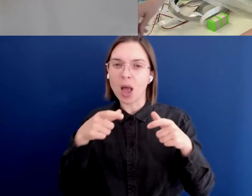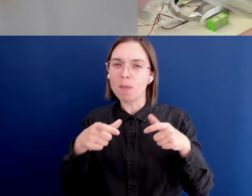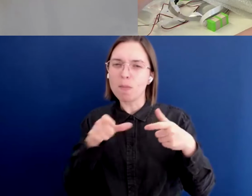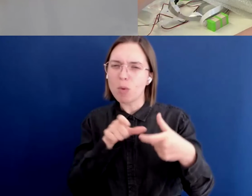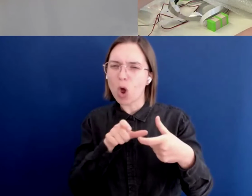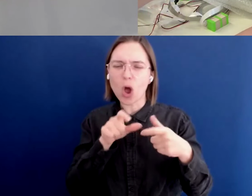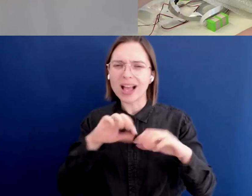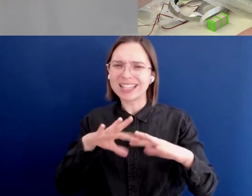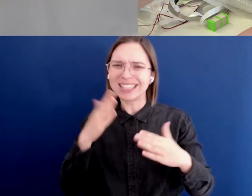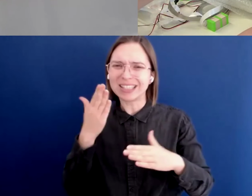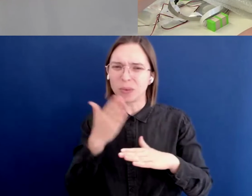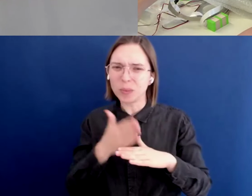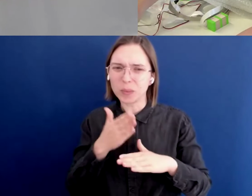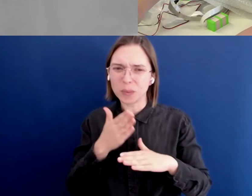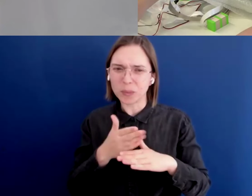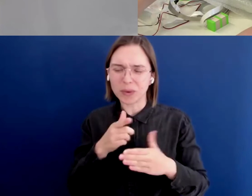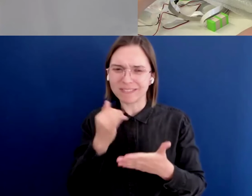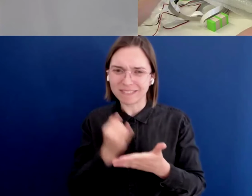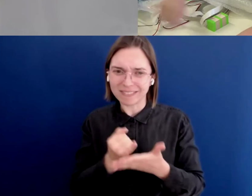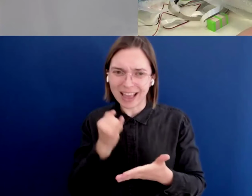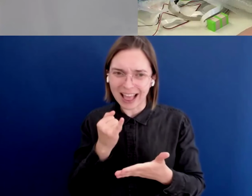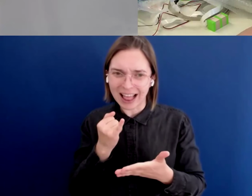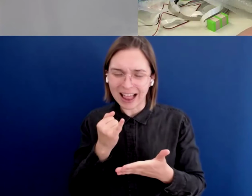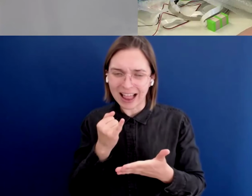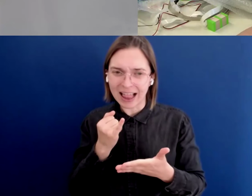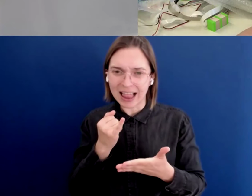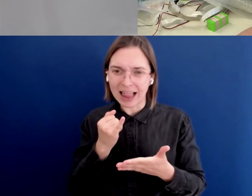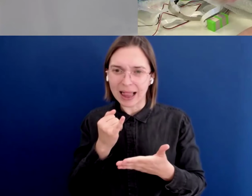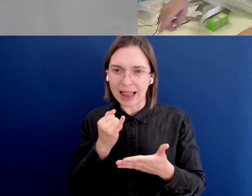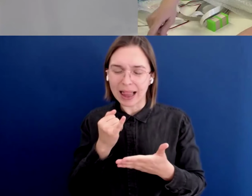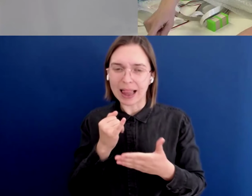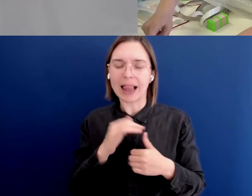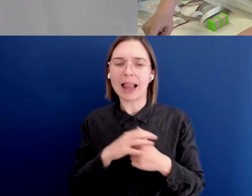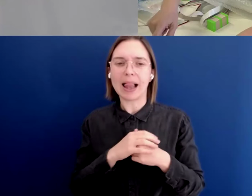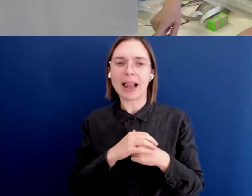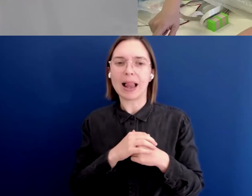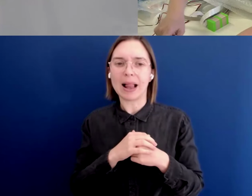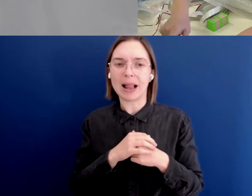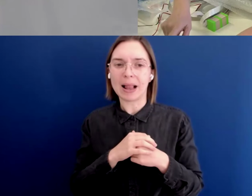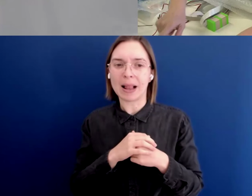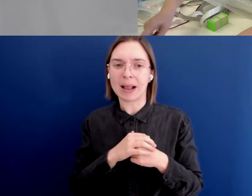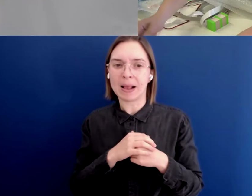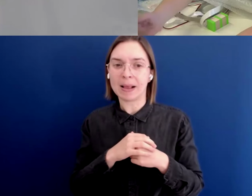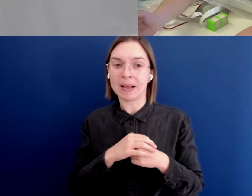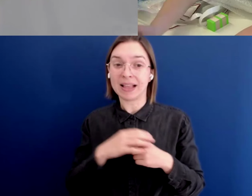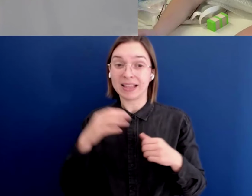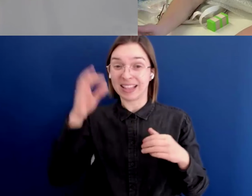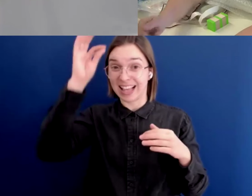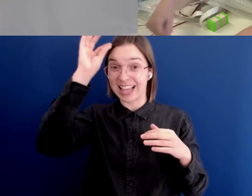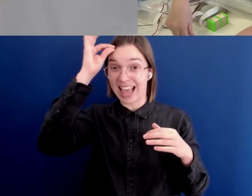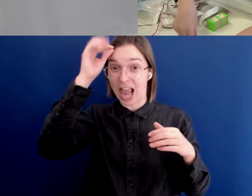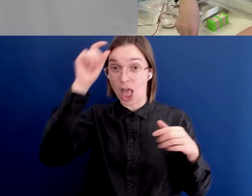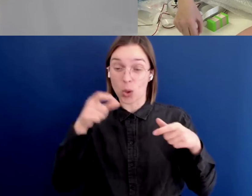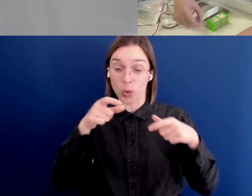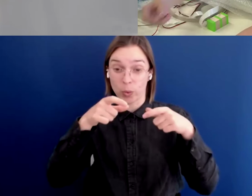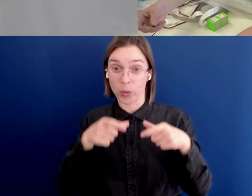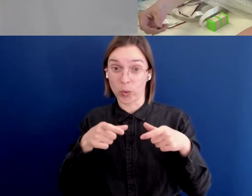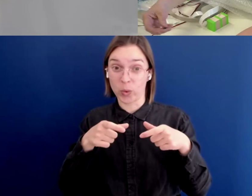I'm actually now going to take that off because otherwise it's going to be probably harder for you to see. This is a switch block. The switch block